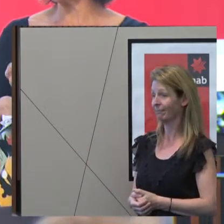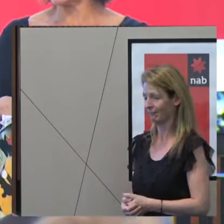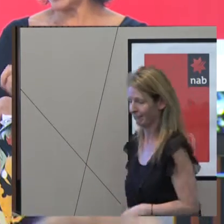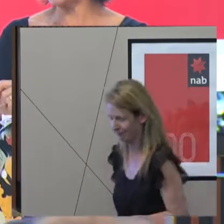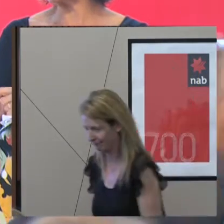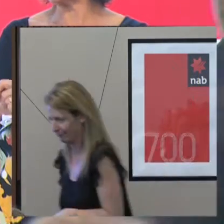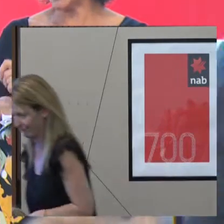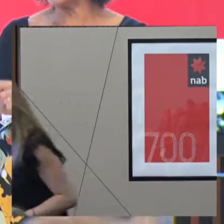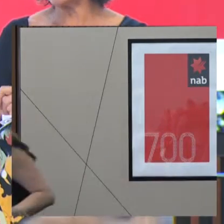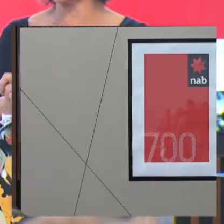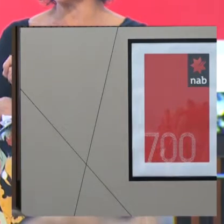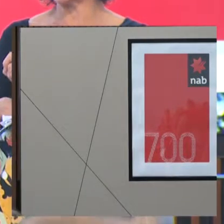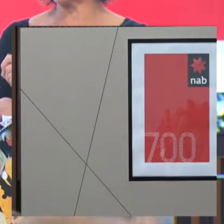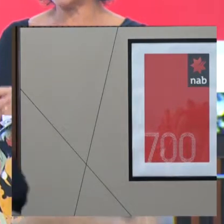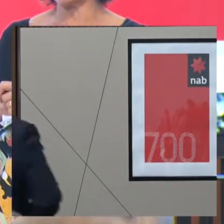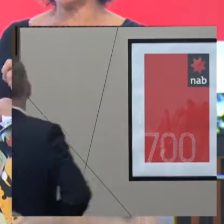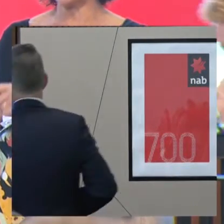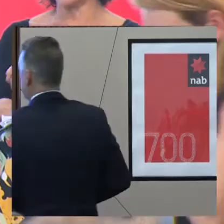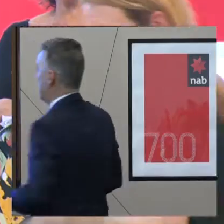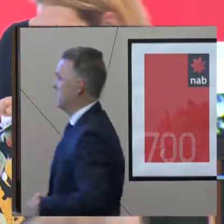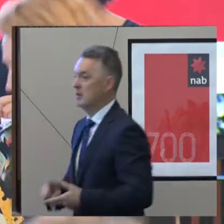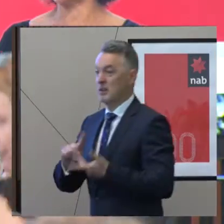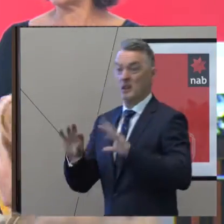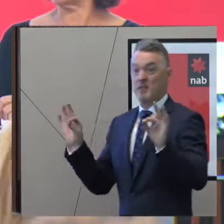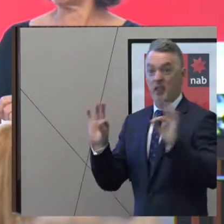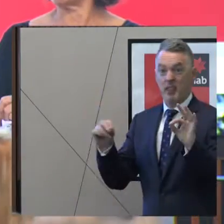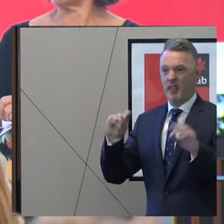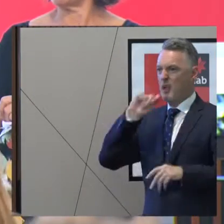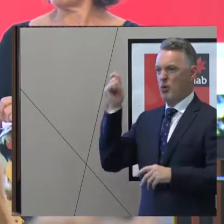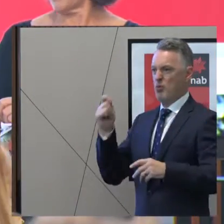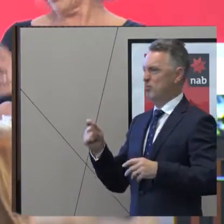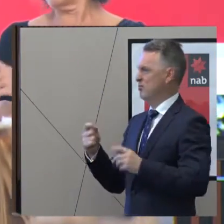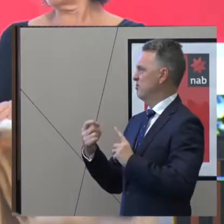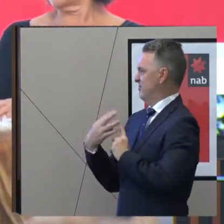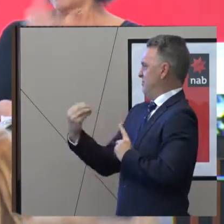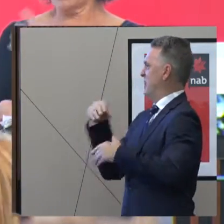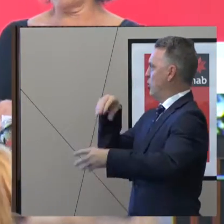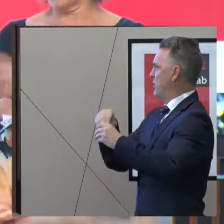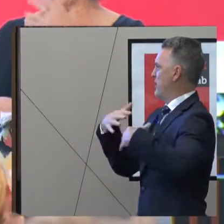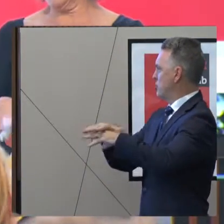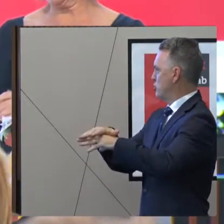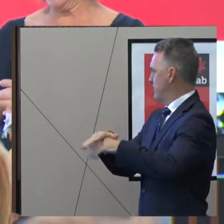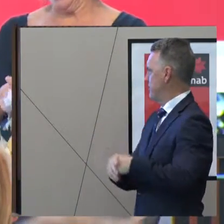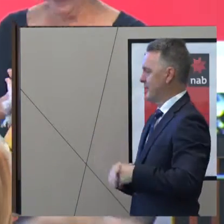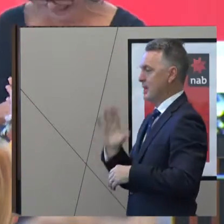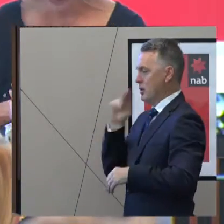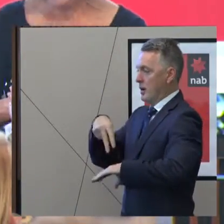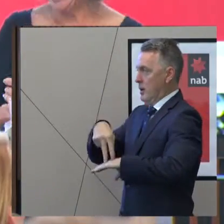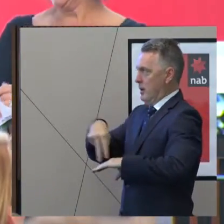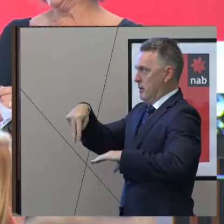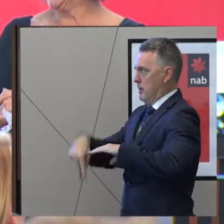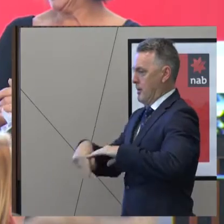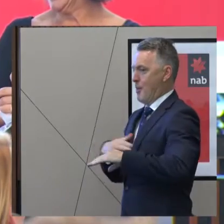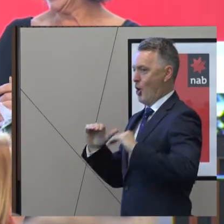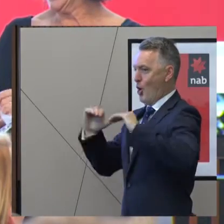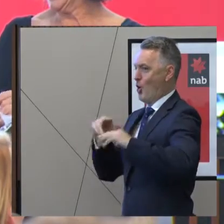And until that happens, we are not going to be considered or be part of the mainstream. Thank you. I'll get off my high horse now. Do you know